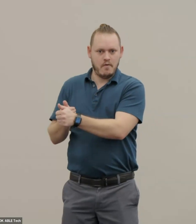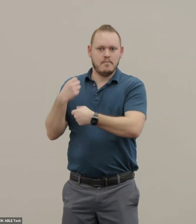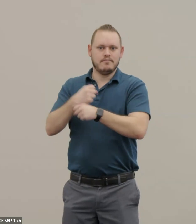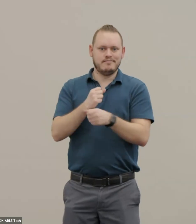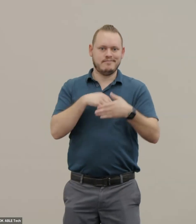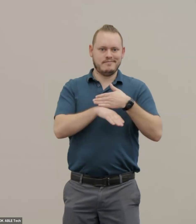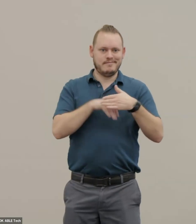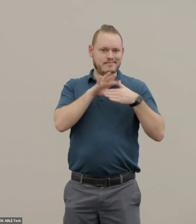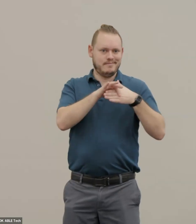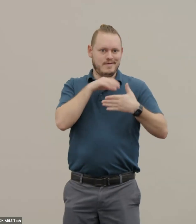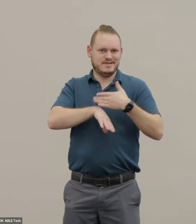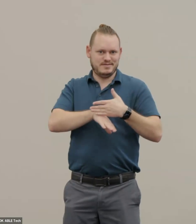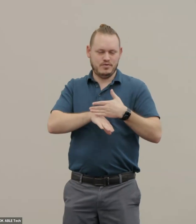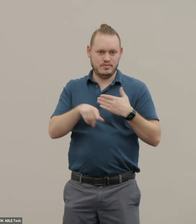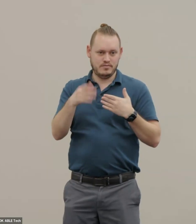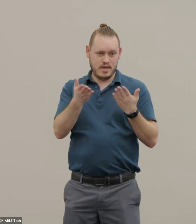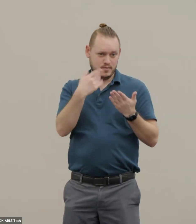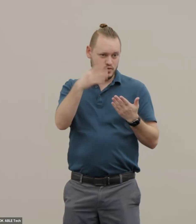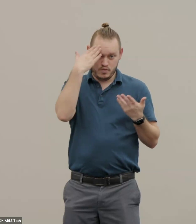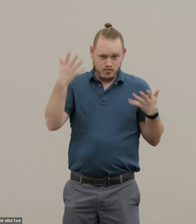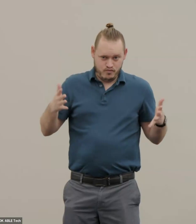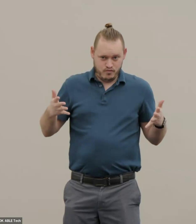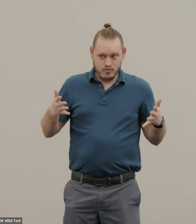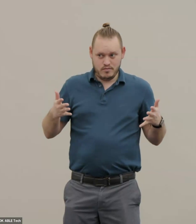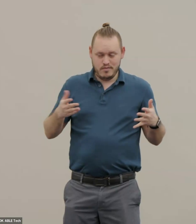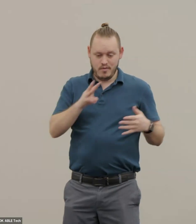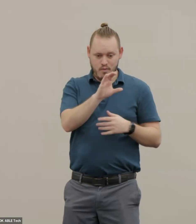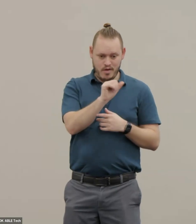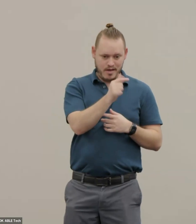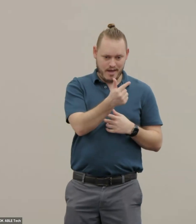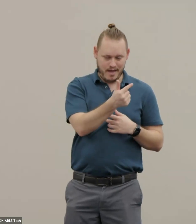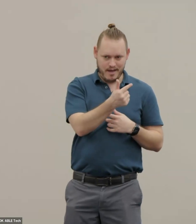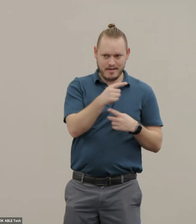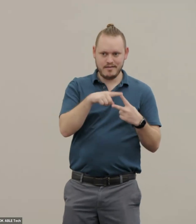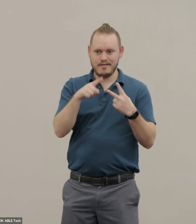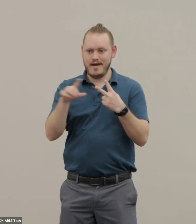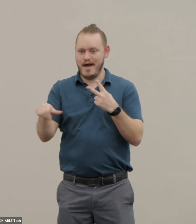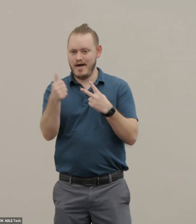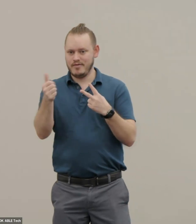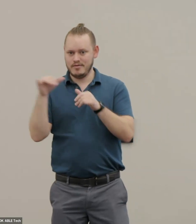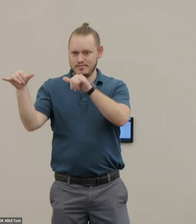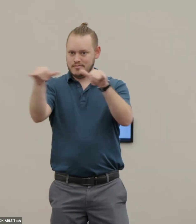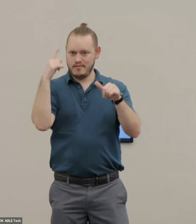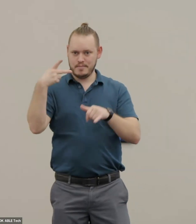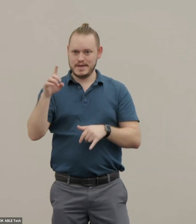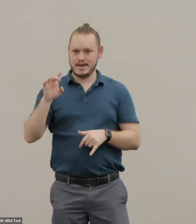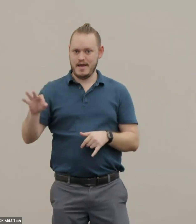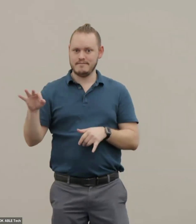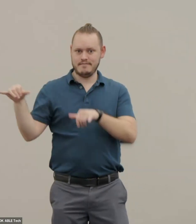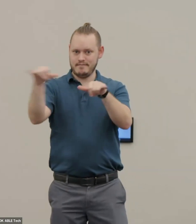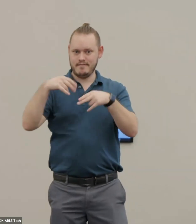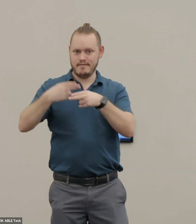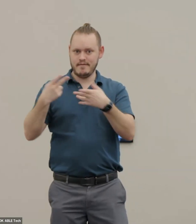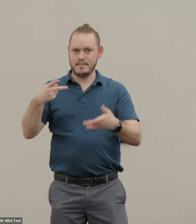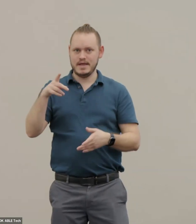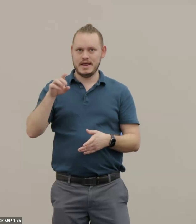of you in the know might be aware that in addition to WCAG, there's another standard for PDF documents